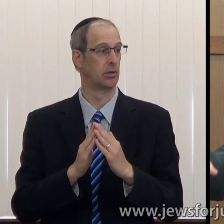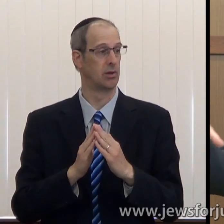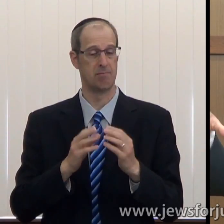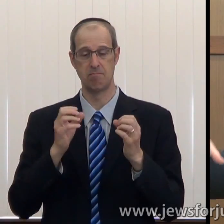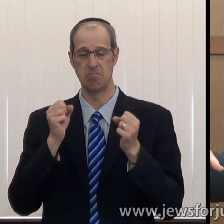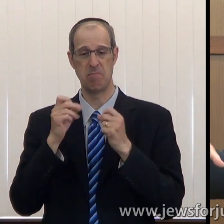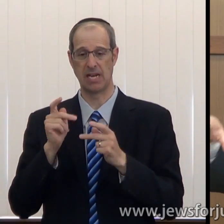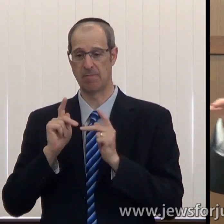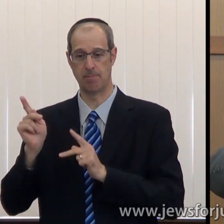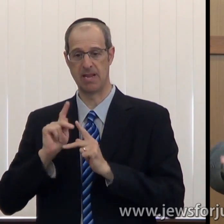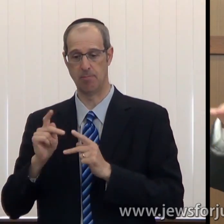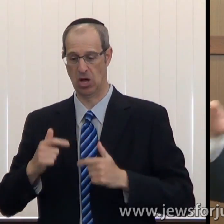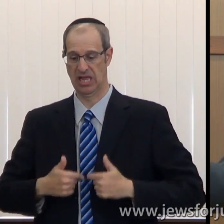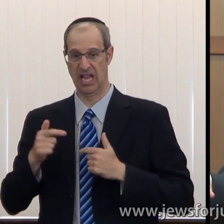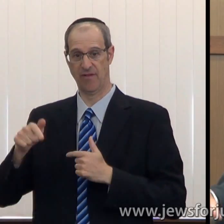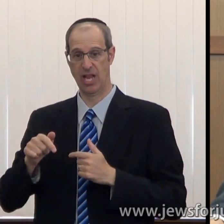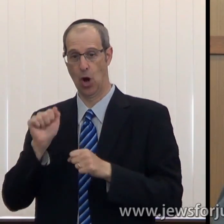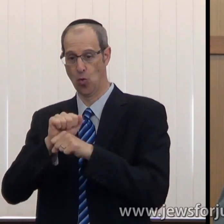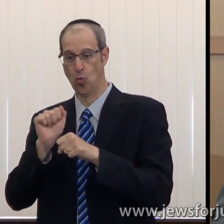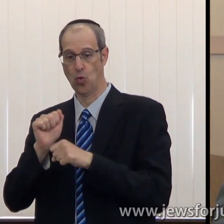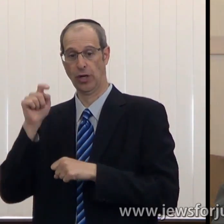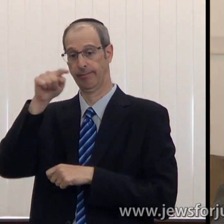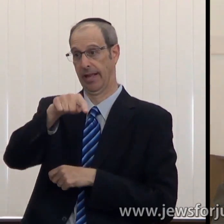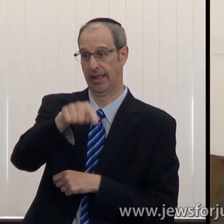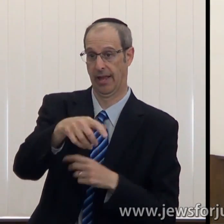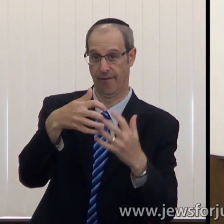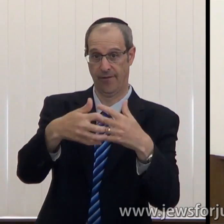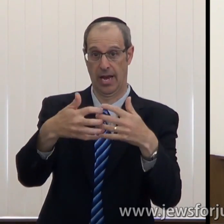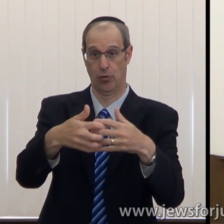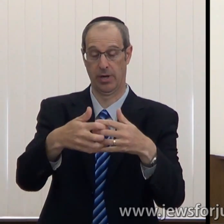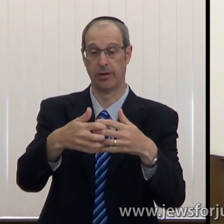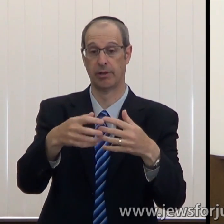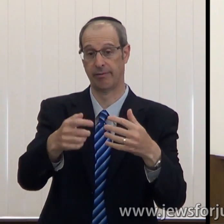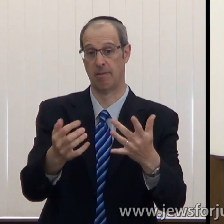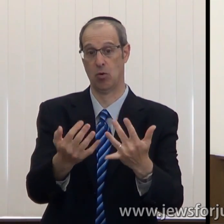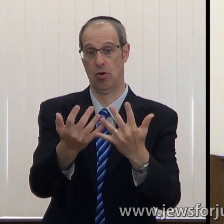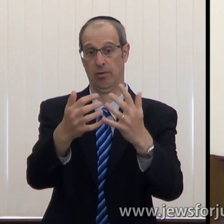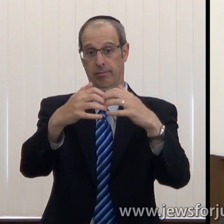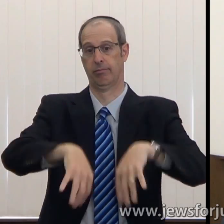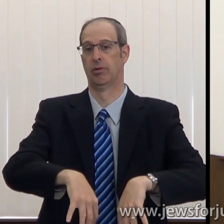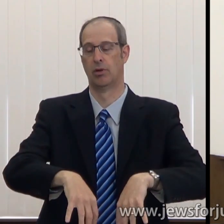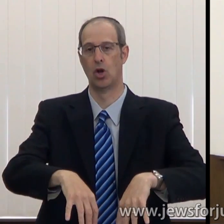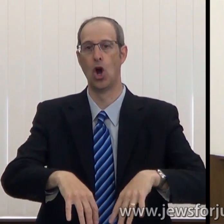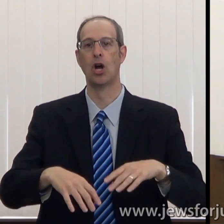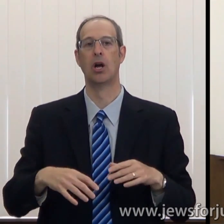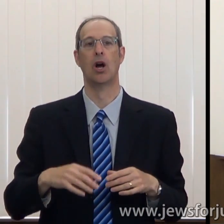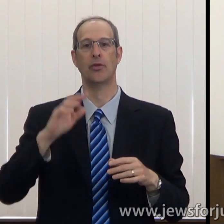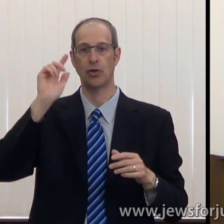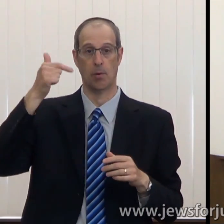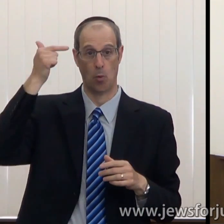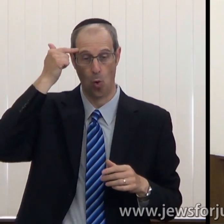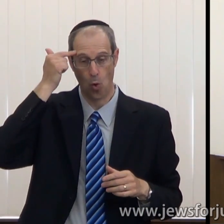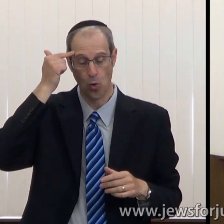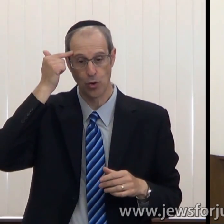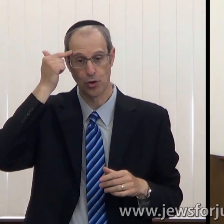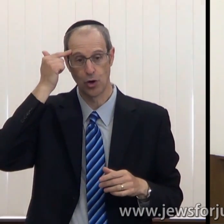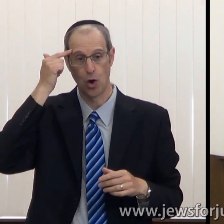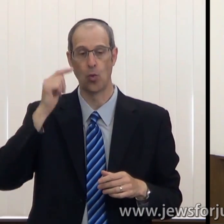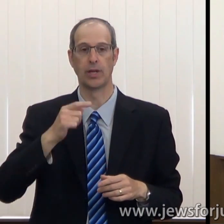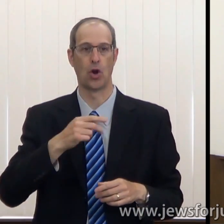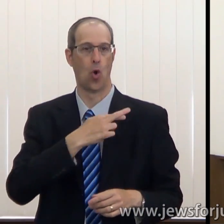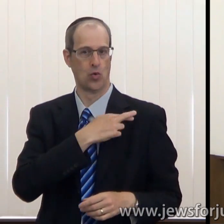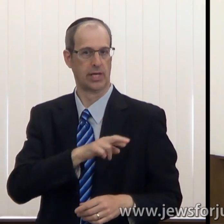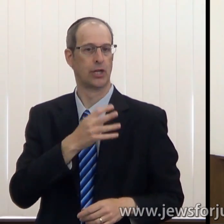who lived in this town worked in this factory. The owner of the factory happened to be a religious